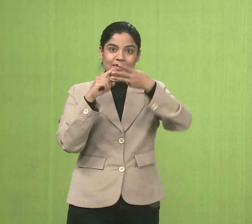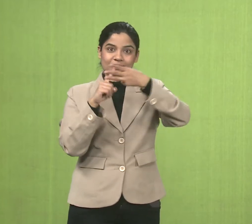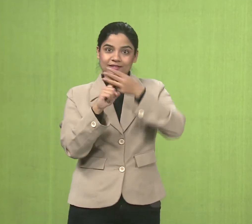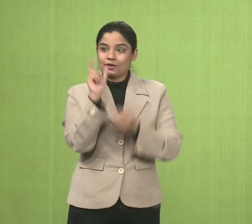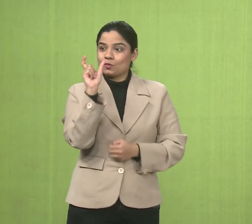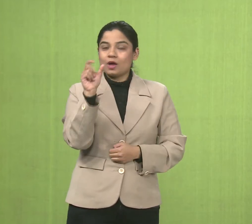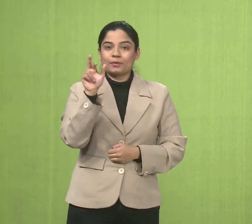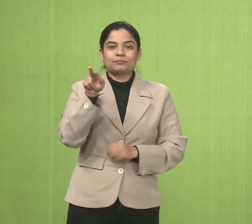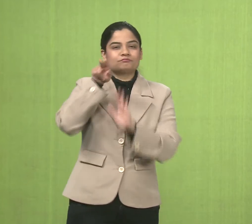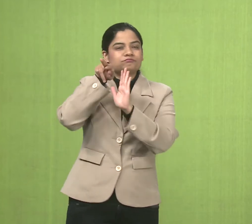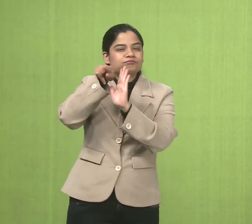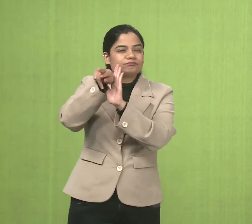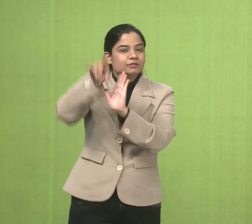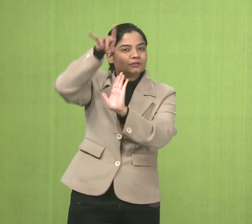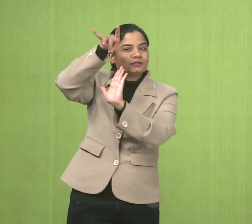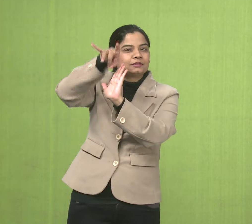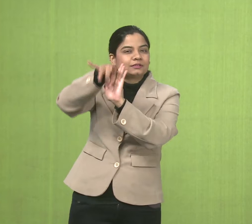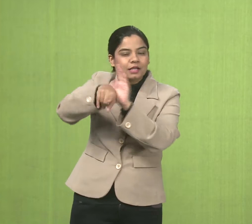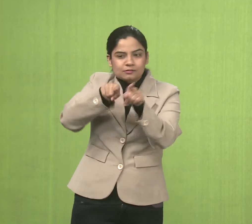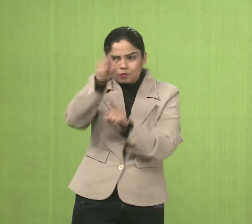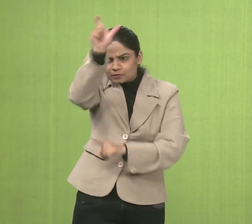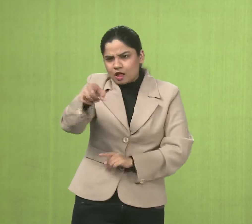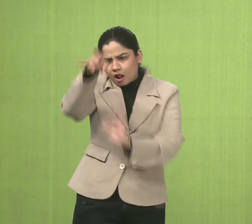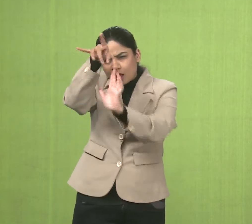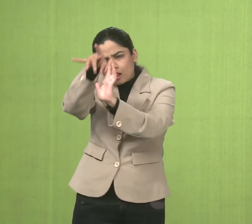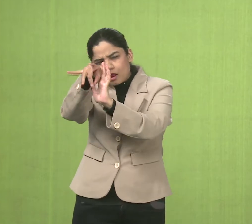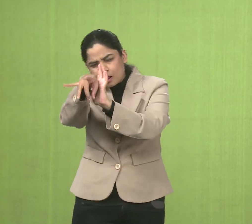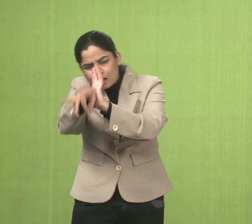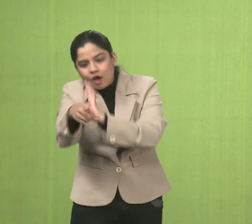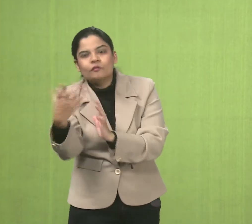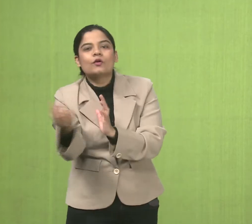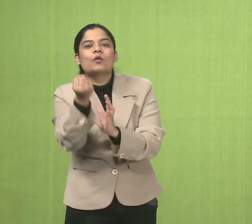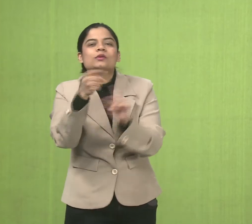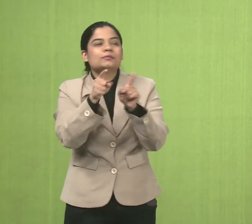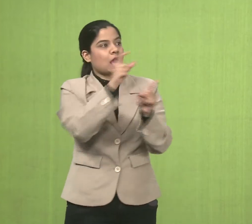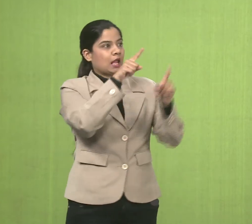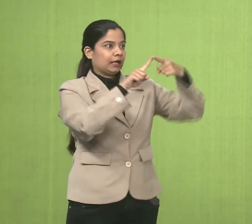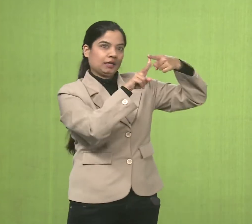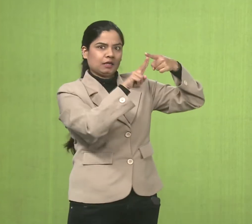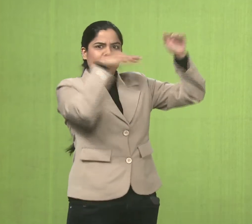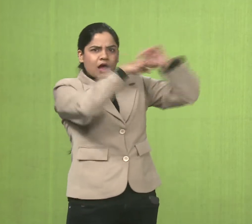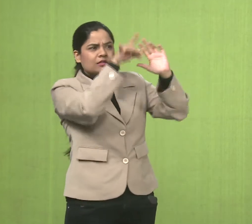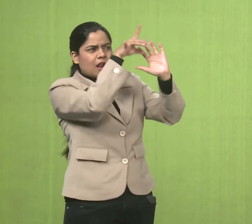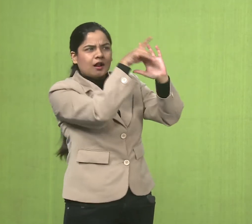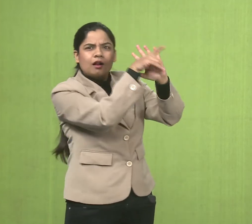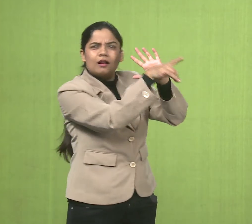Describe means to give a detailed account in words. For example, description of a person, for example, description